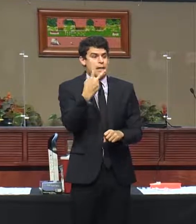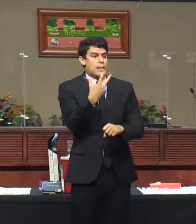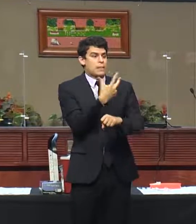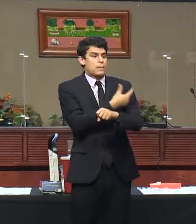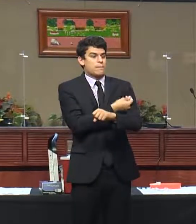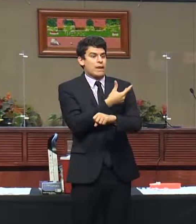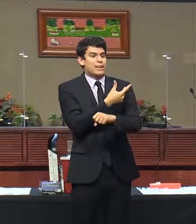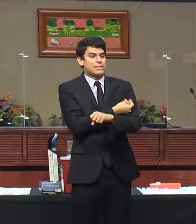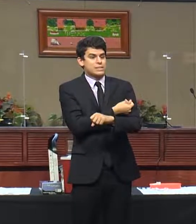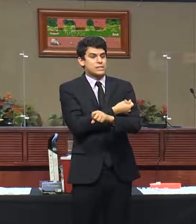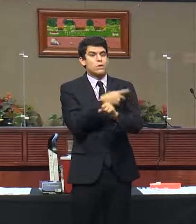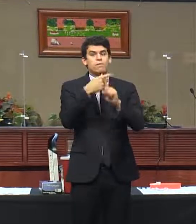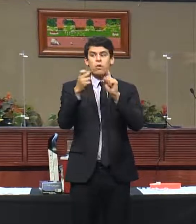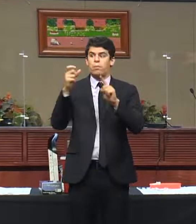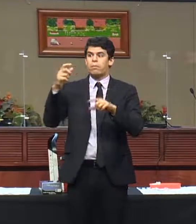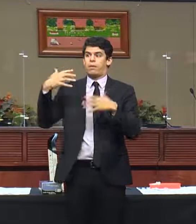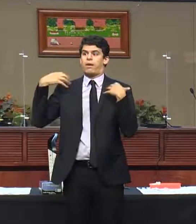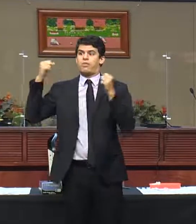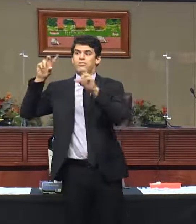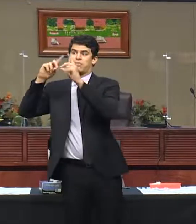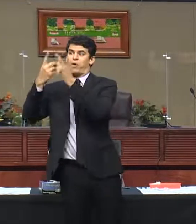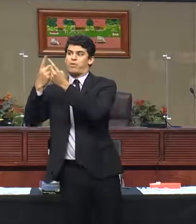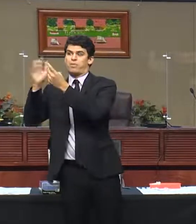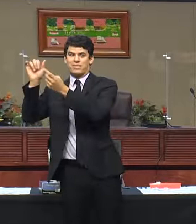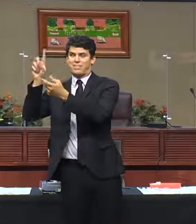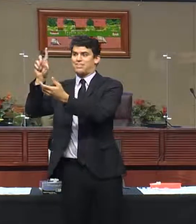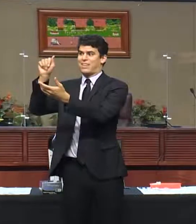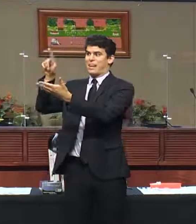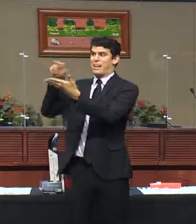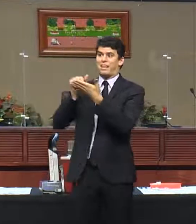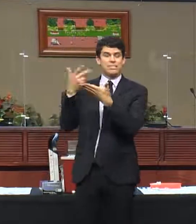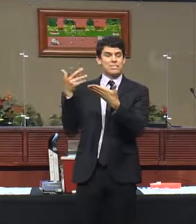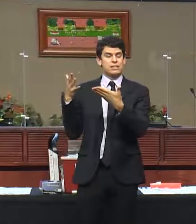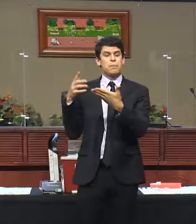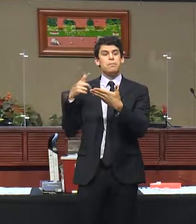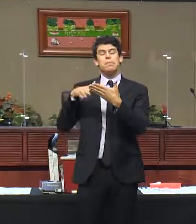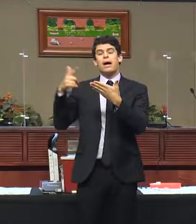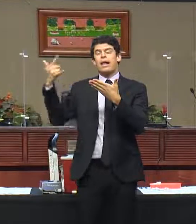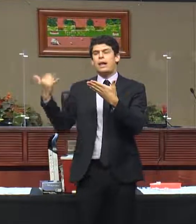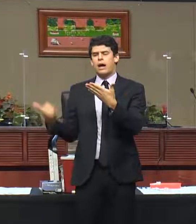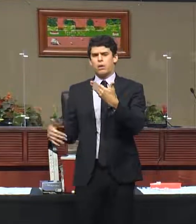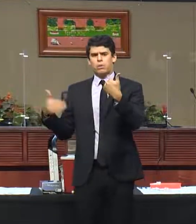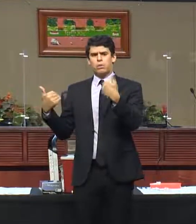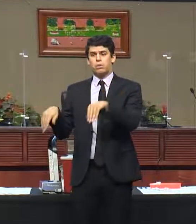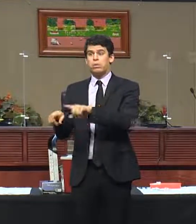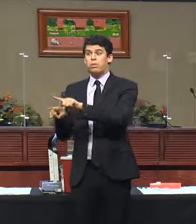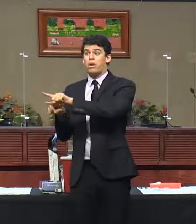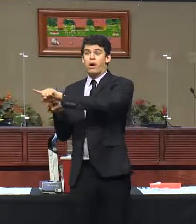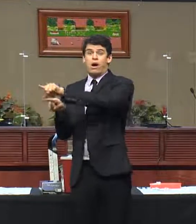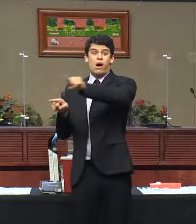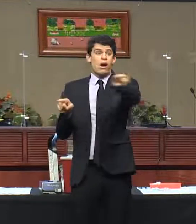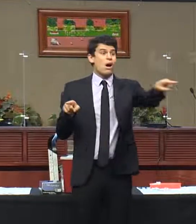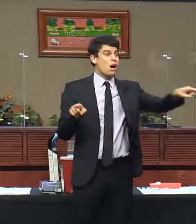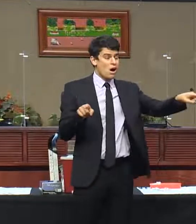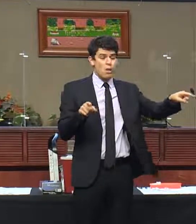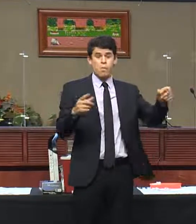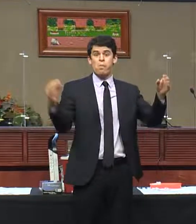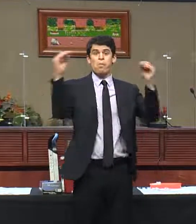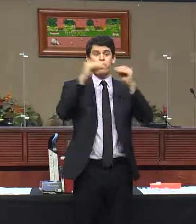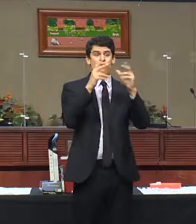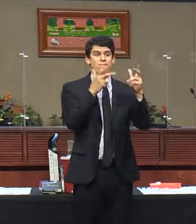by the health department. To be able to see any vaccines given by anyone in the entire